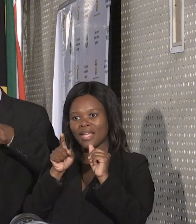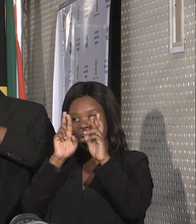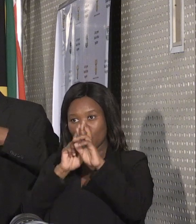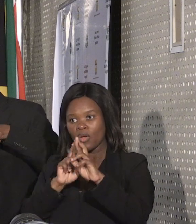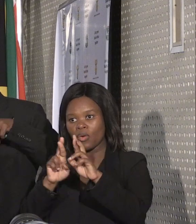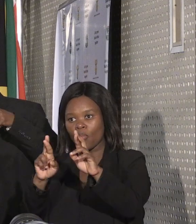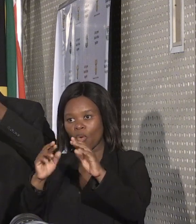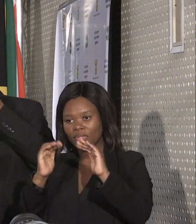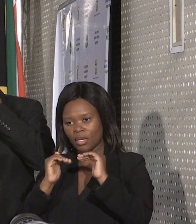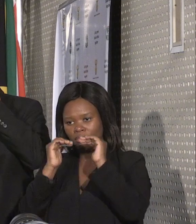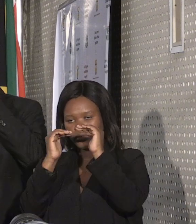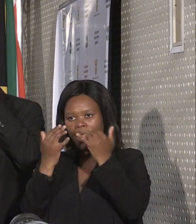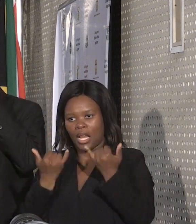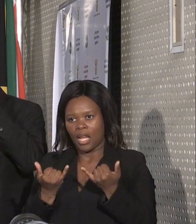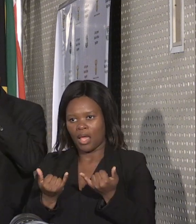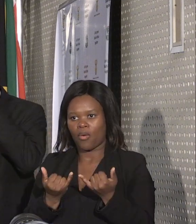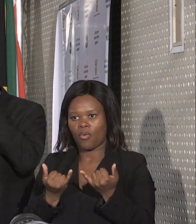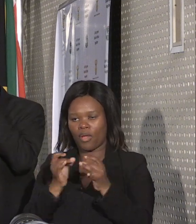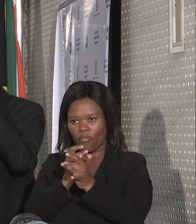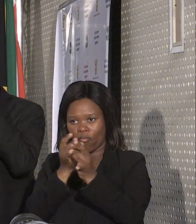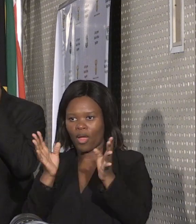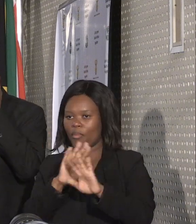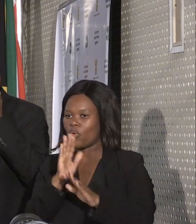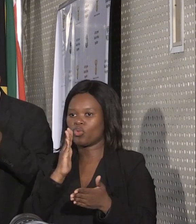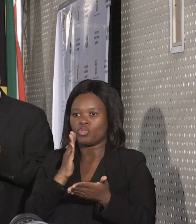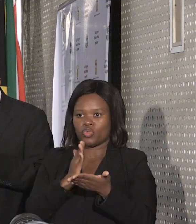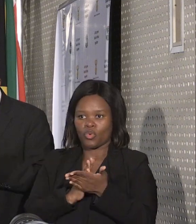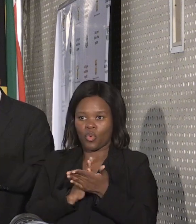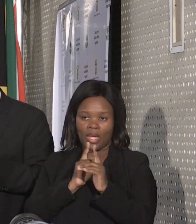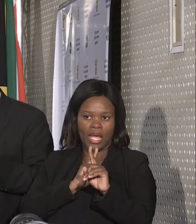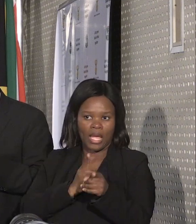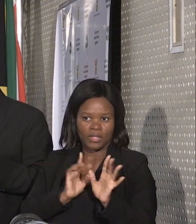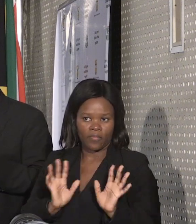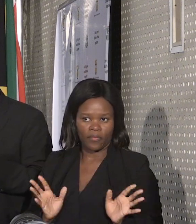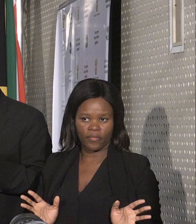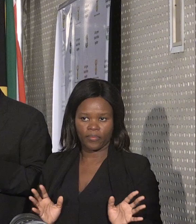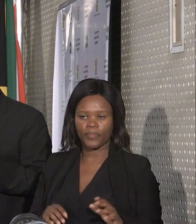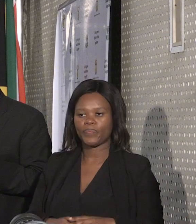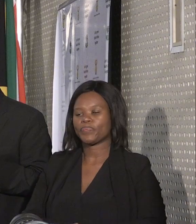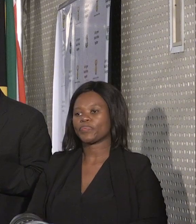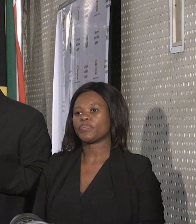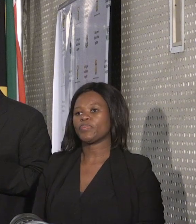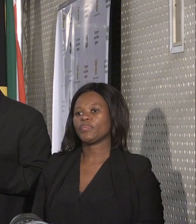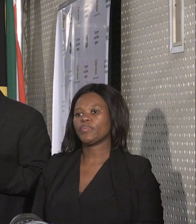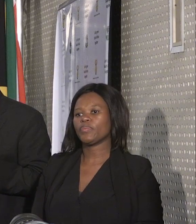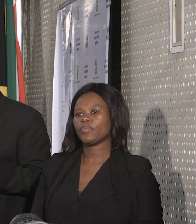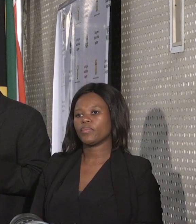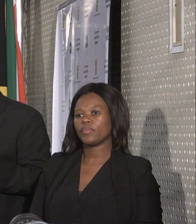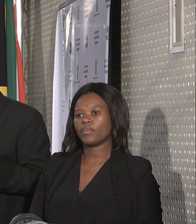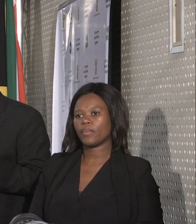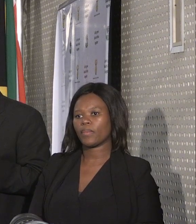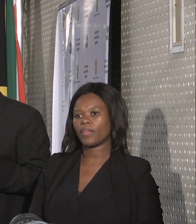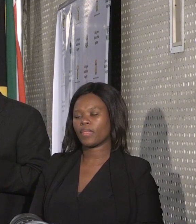taking place today. I'm not sure if that responds. The